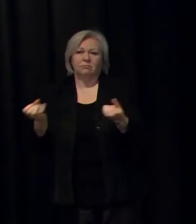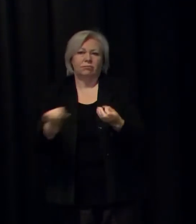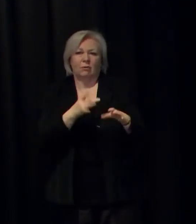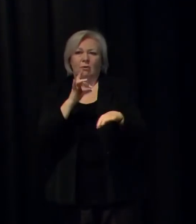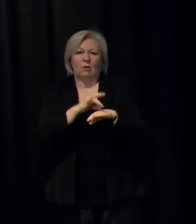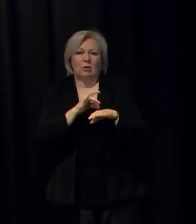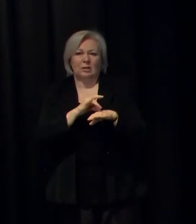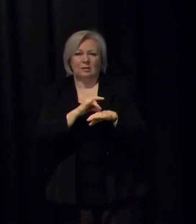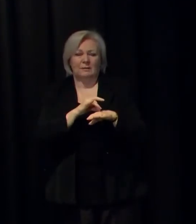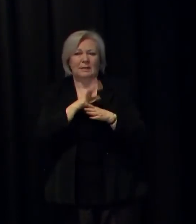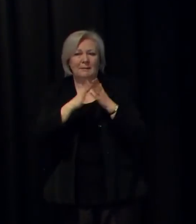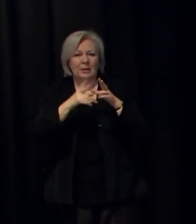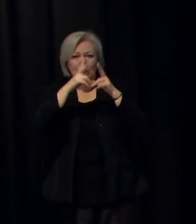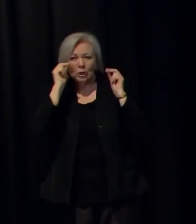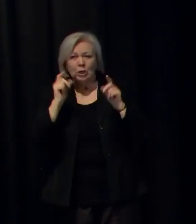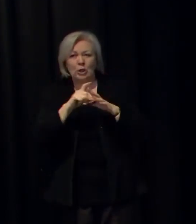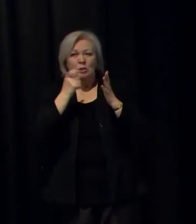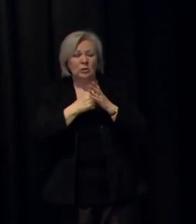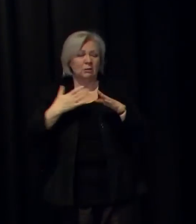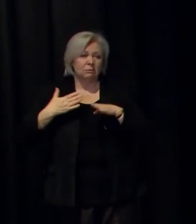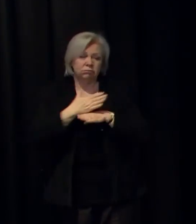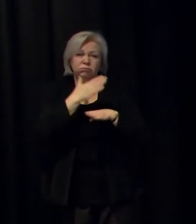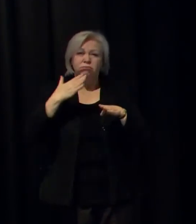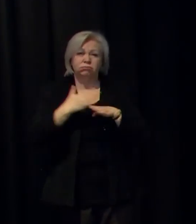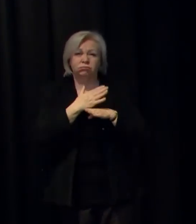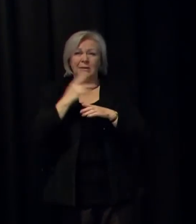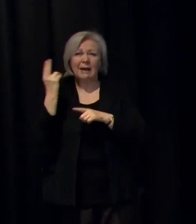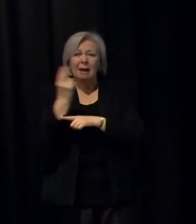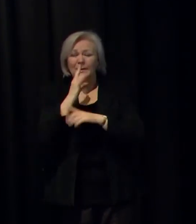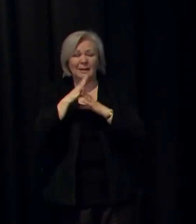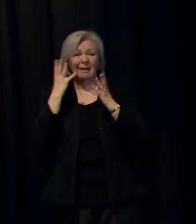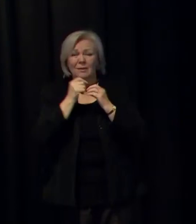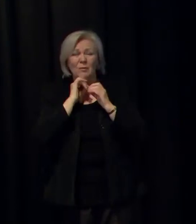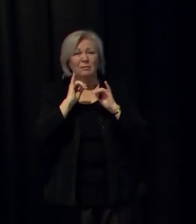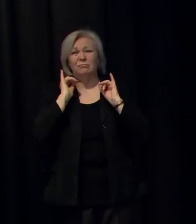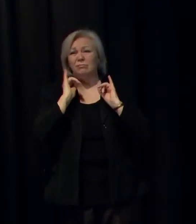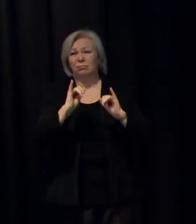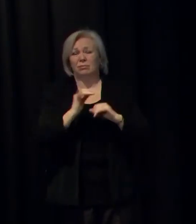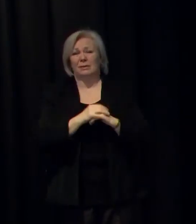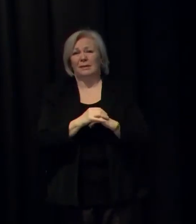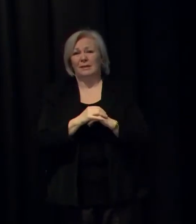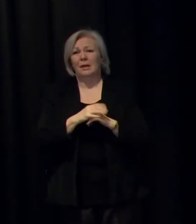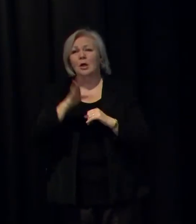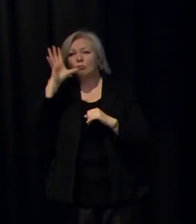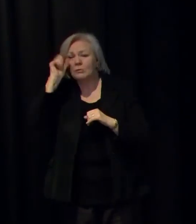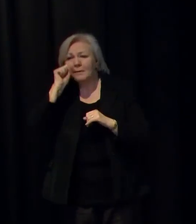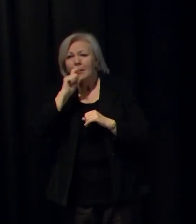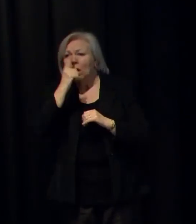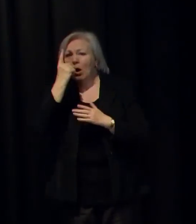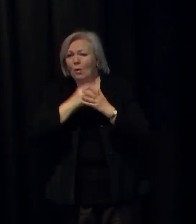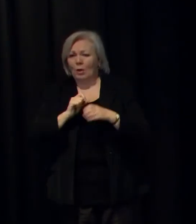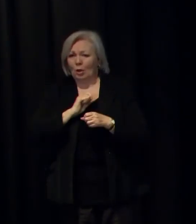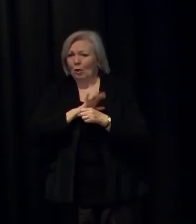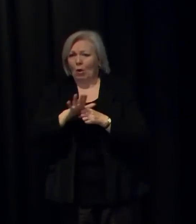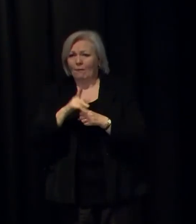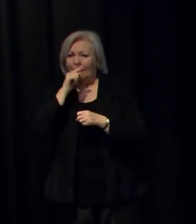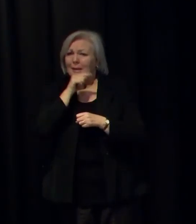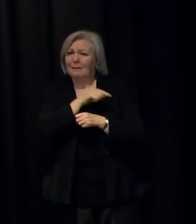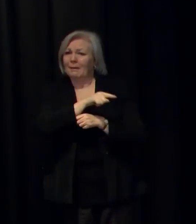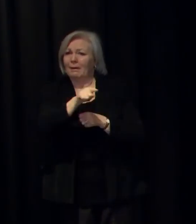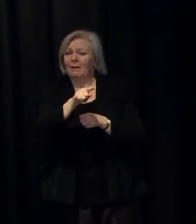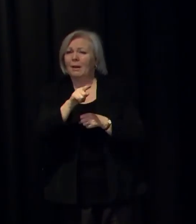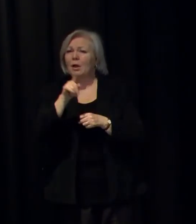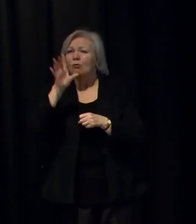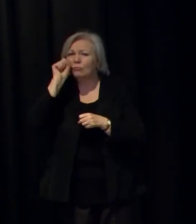health system, our nurses, our doctors, our ambos, the whole team. And not just for COVID patients. And I know I've made this point many times, but I want to